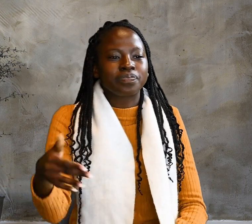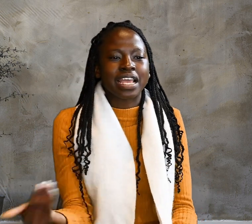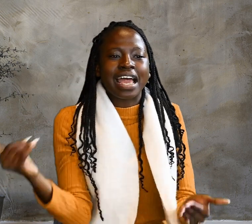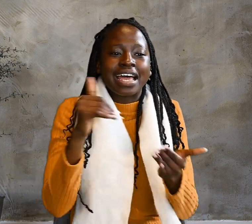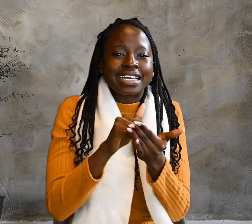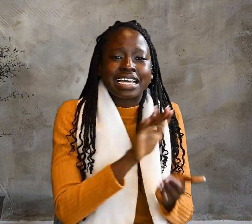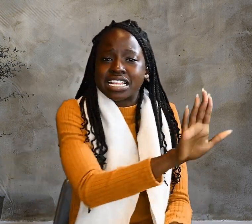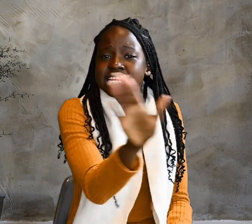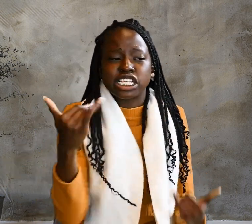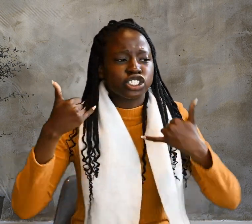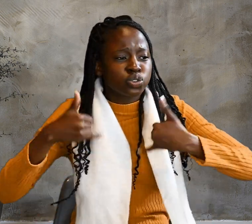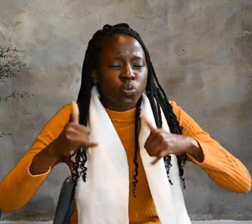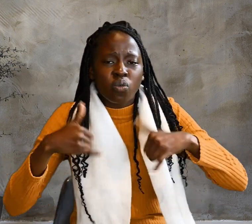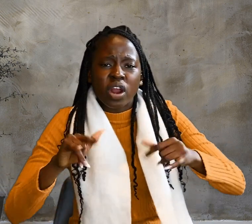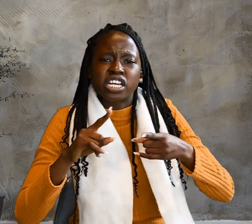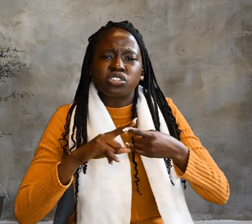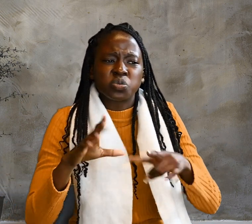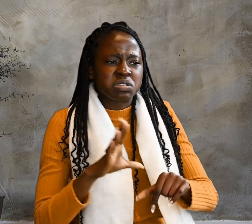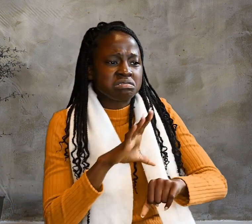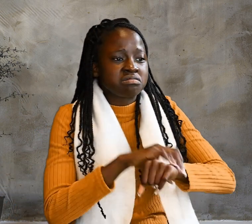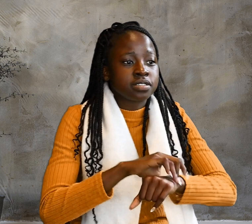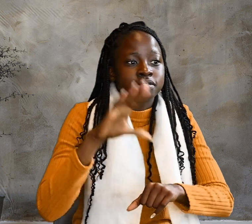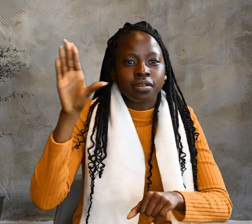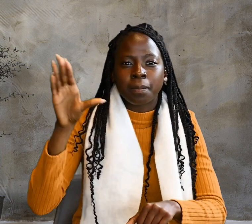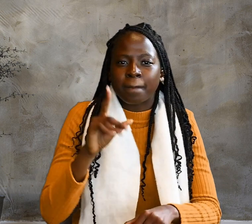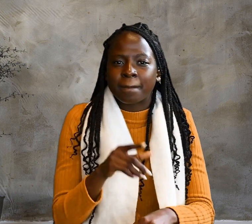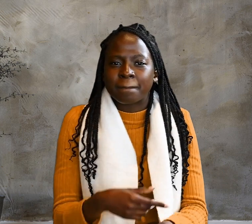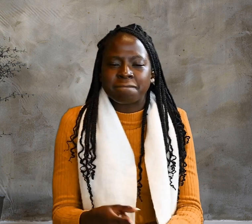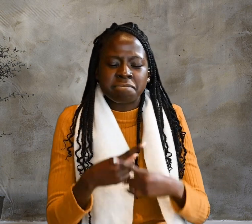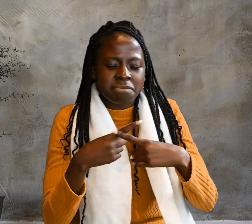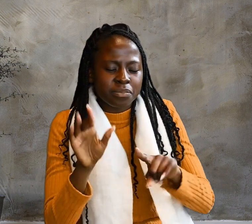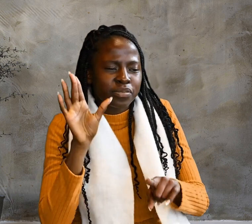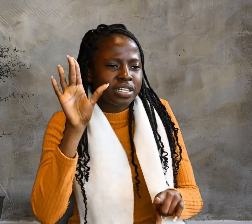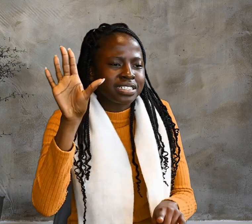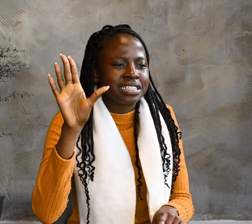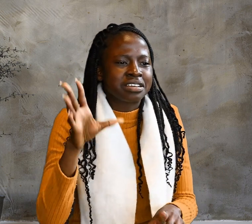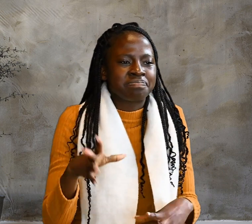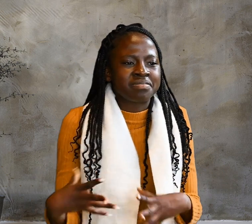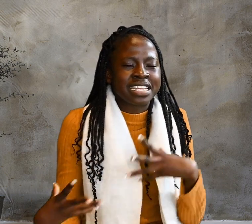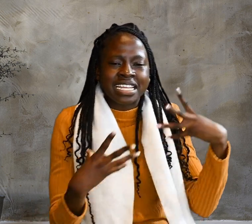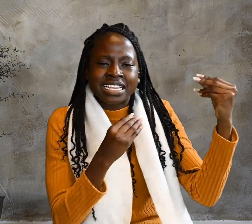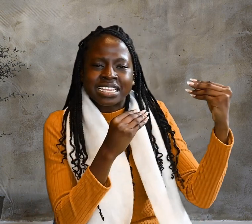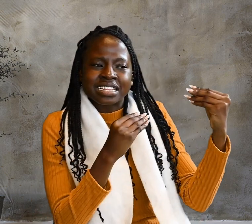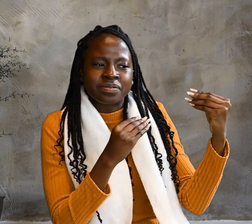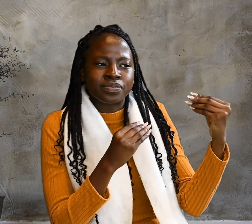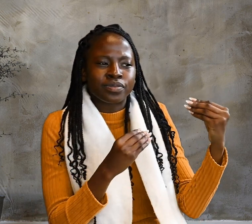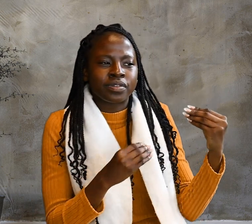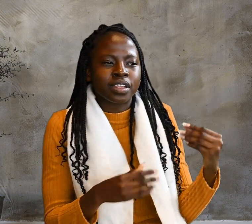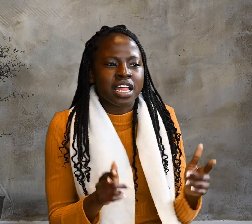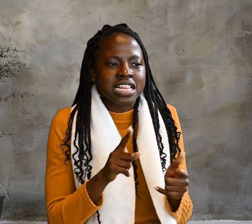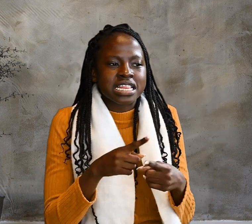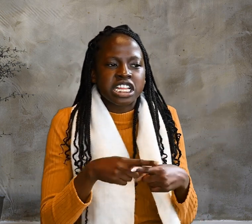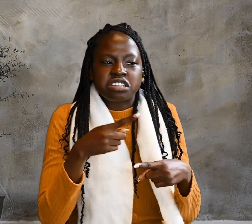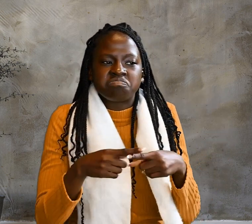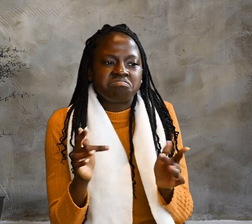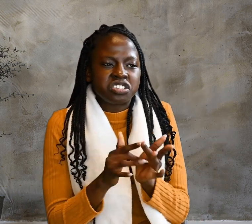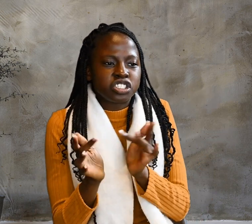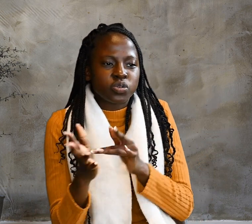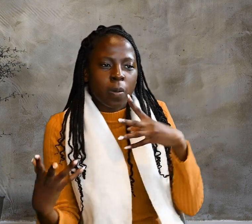Again, they tried to seize him, but he escaped their grasp. Then Jesus went